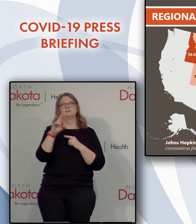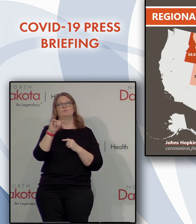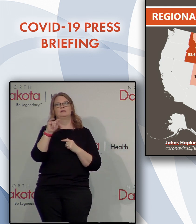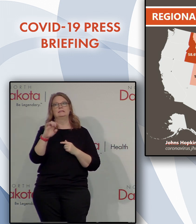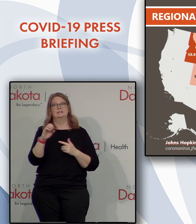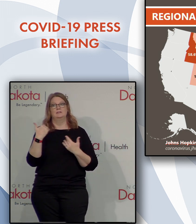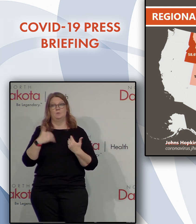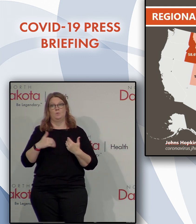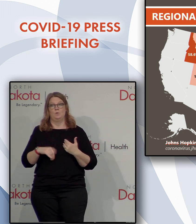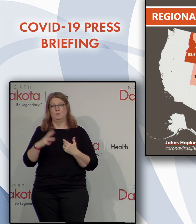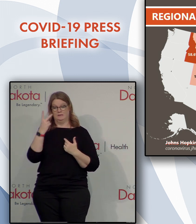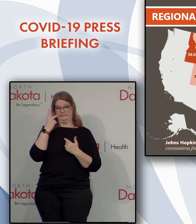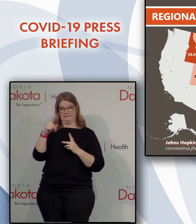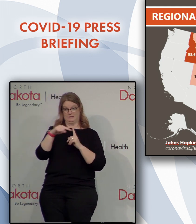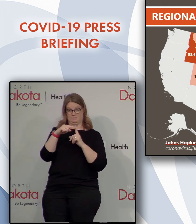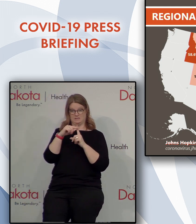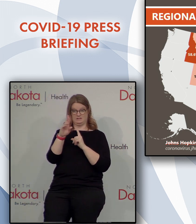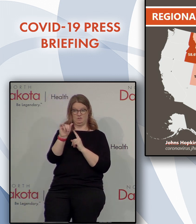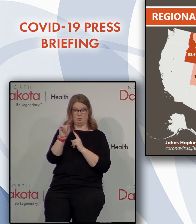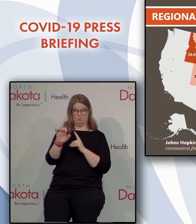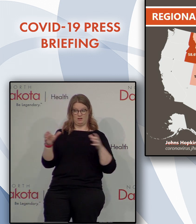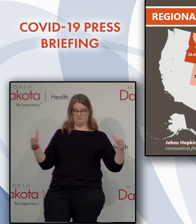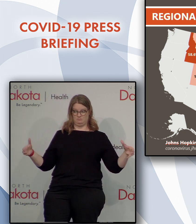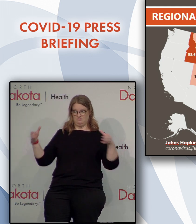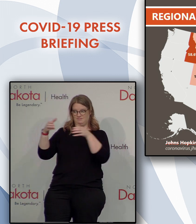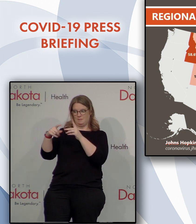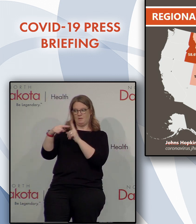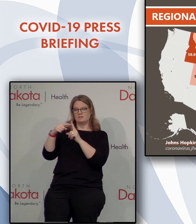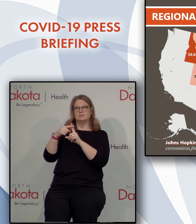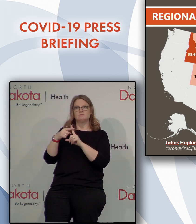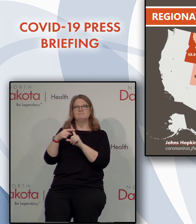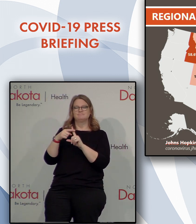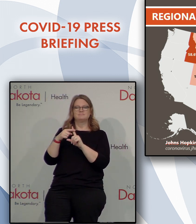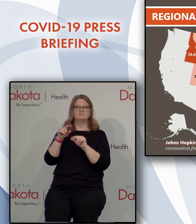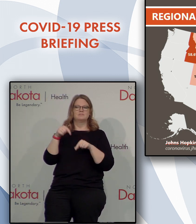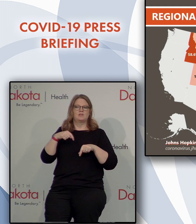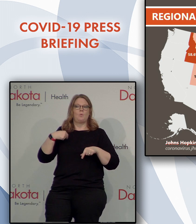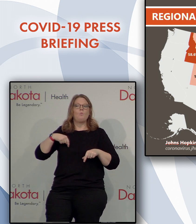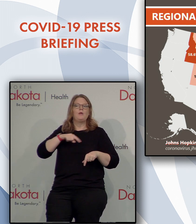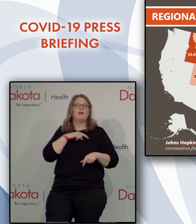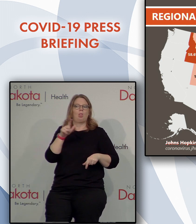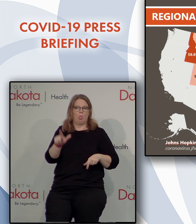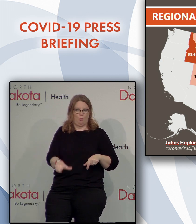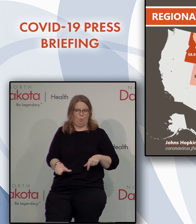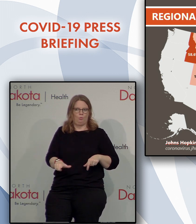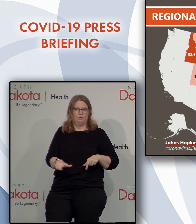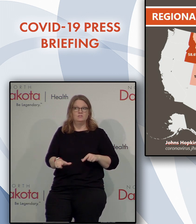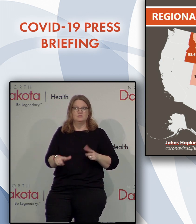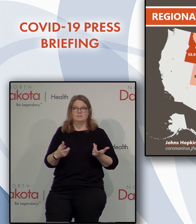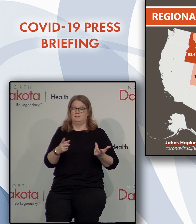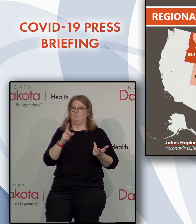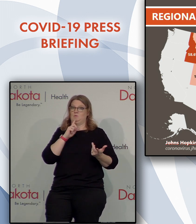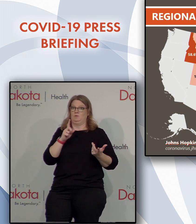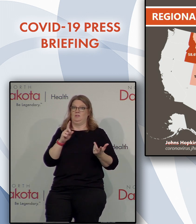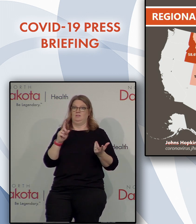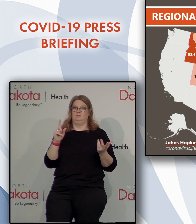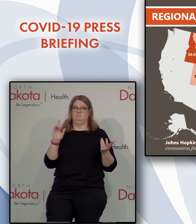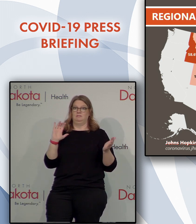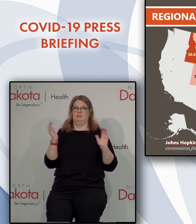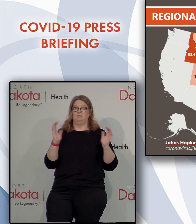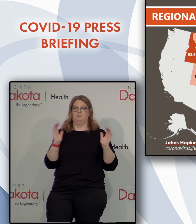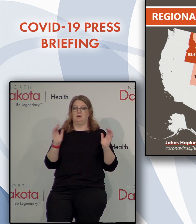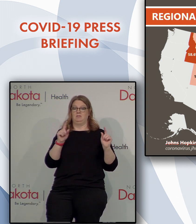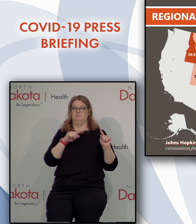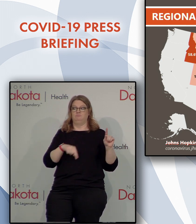we look at the positivity rate, you can see that North Dakota has the lowest positivity rate of any of the upper Plains and